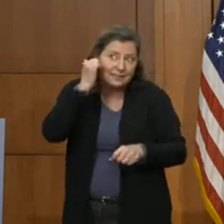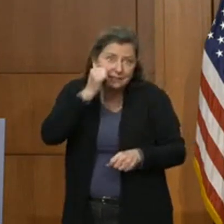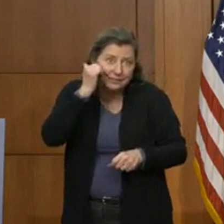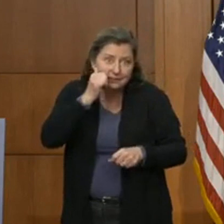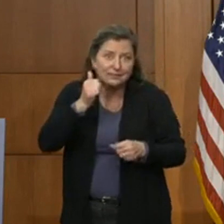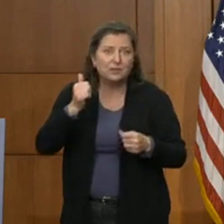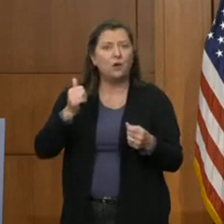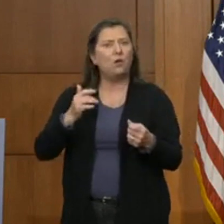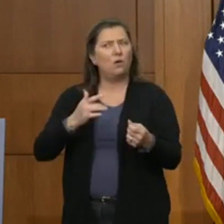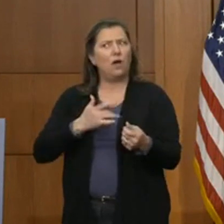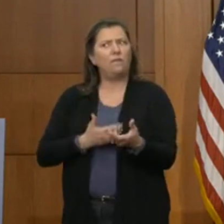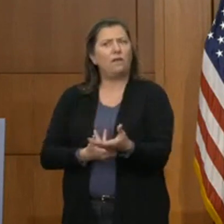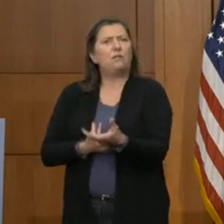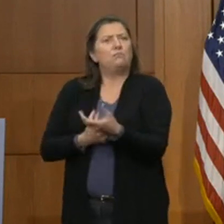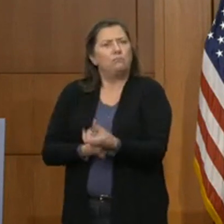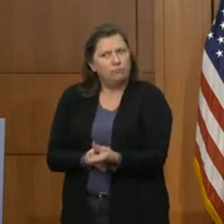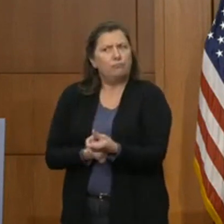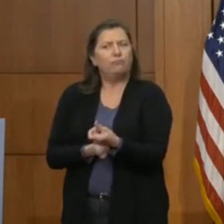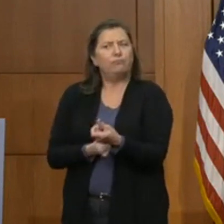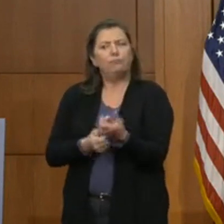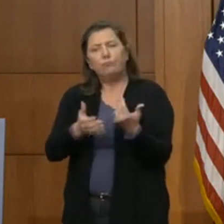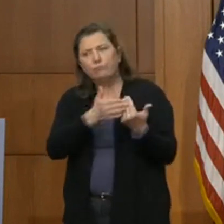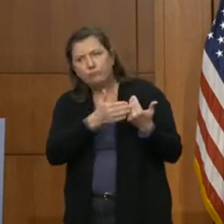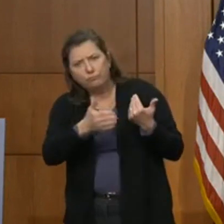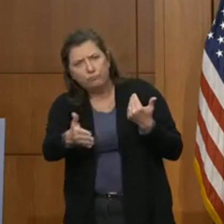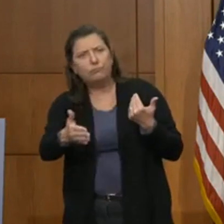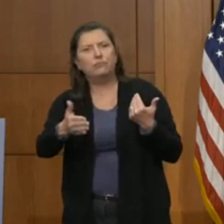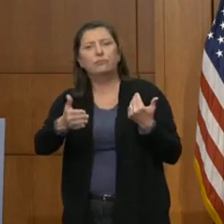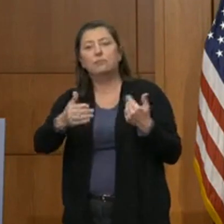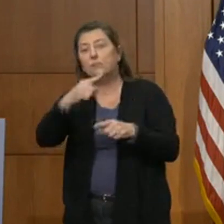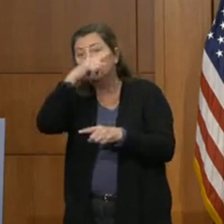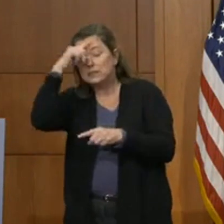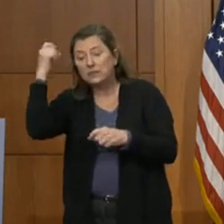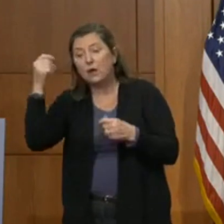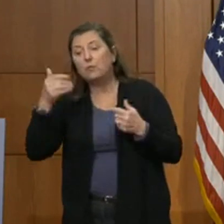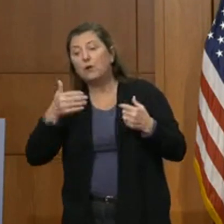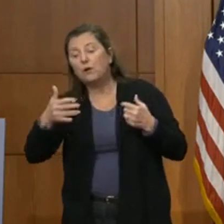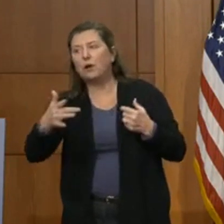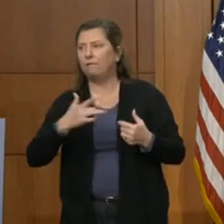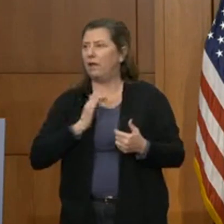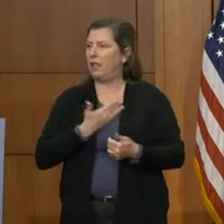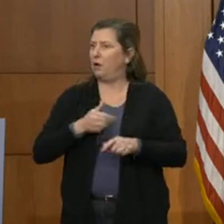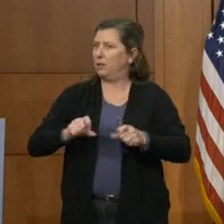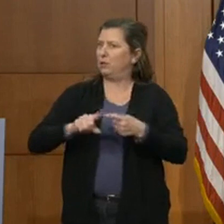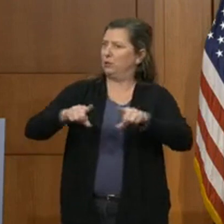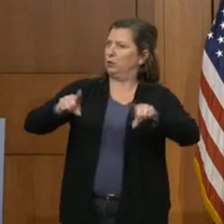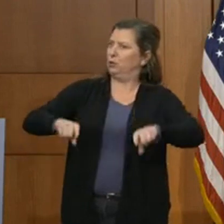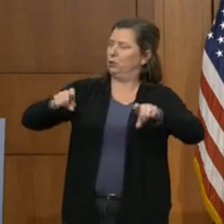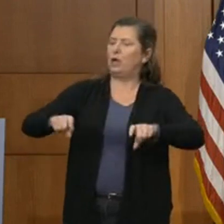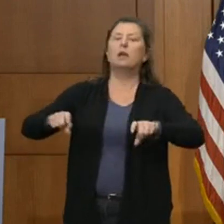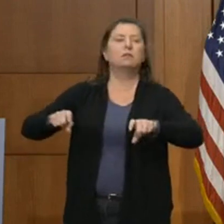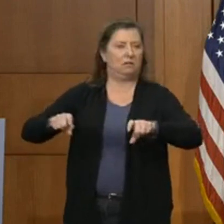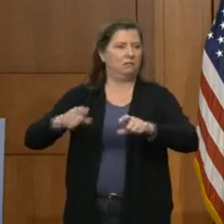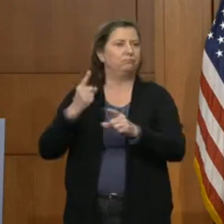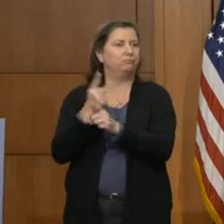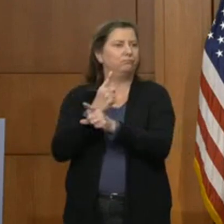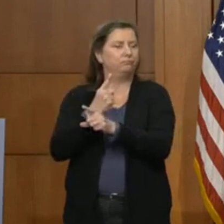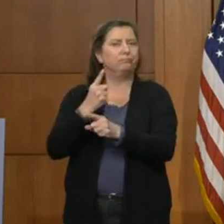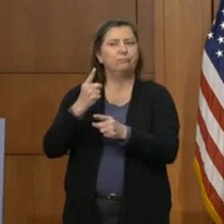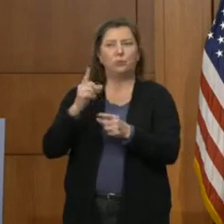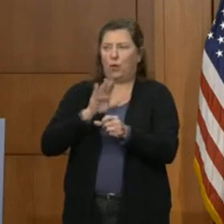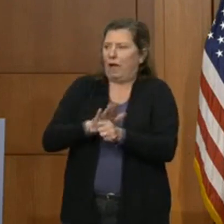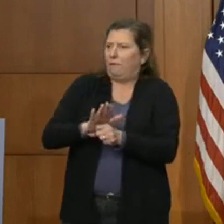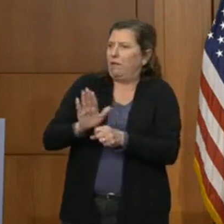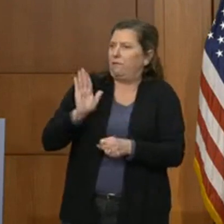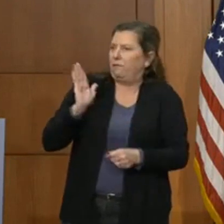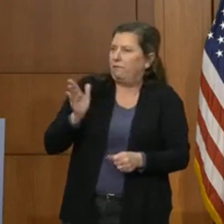I'm confident as we move forward and get into the summer months that our testing will be where we need it to be. It will be adequate.